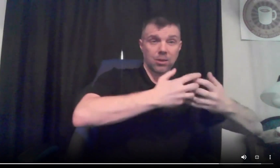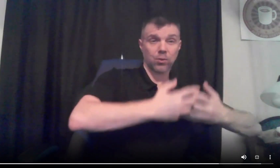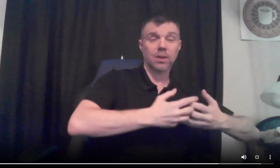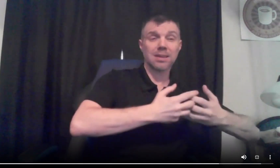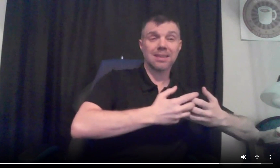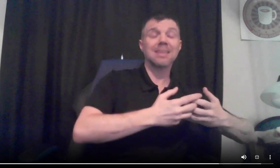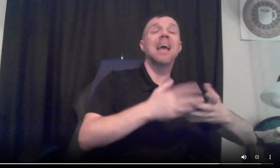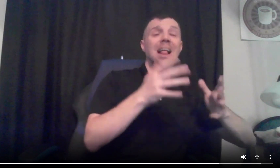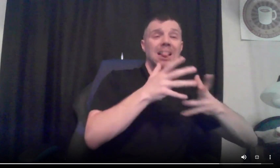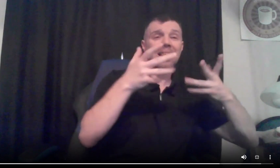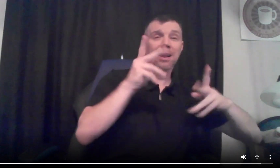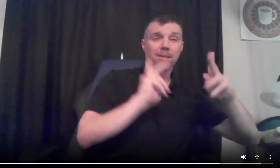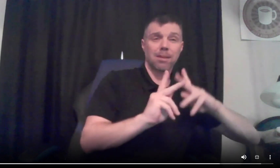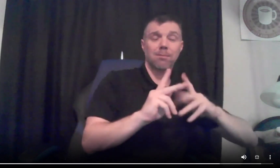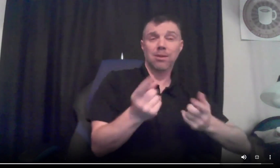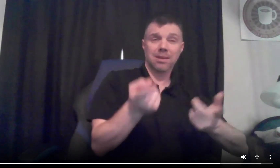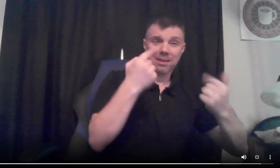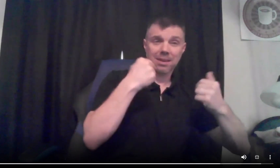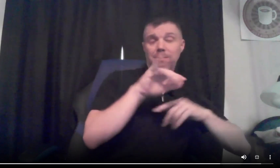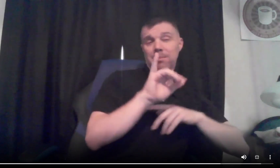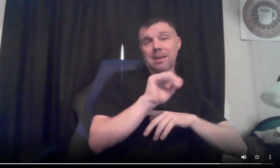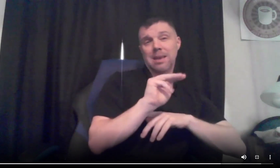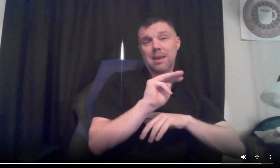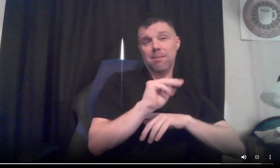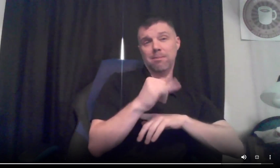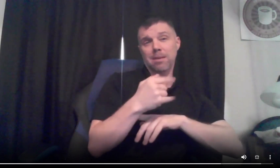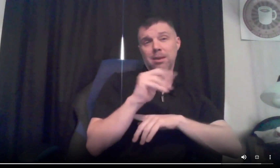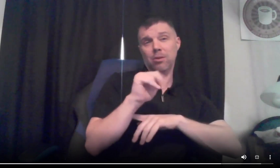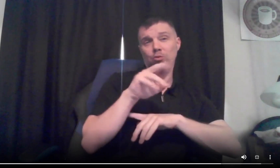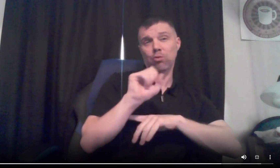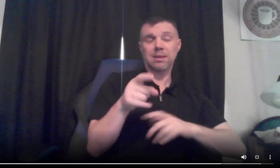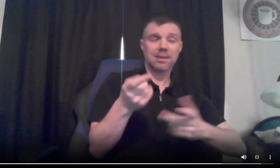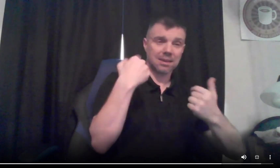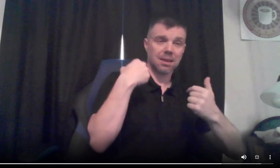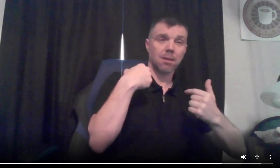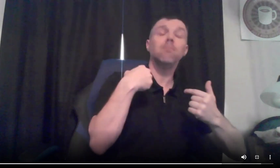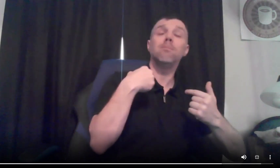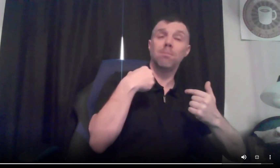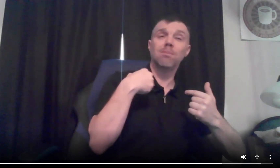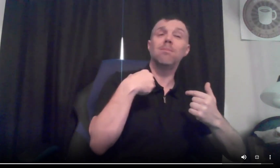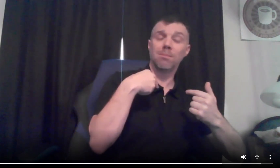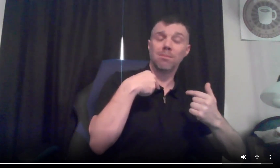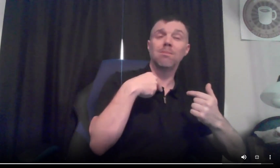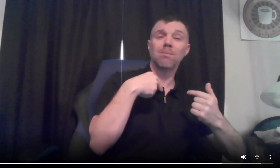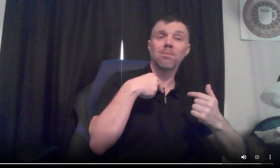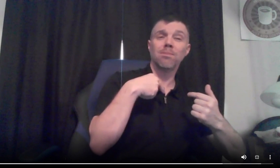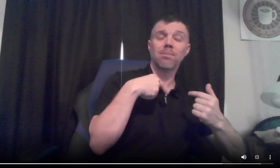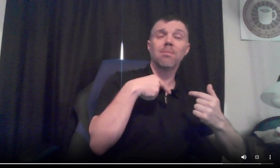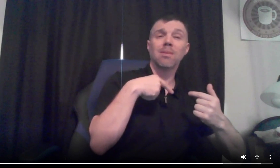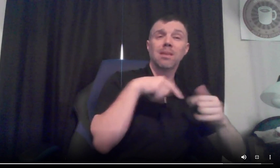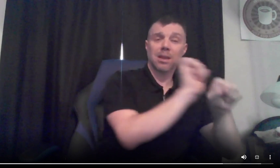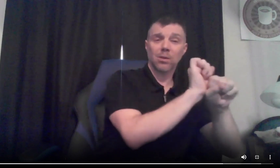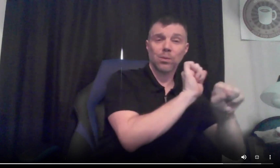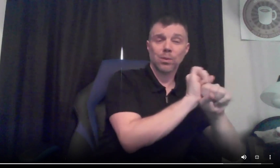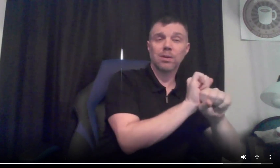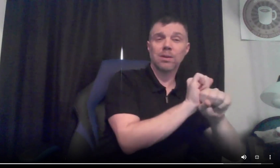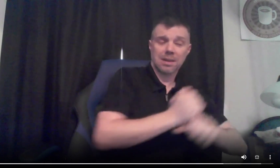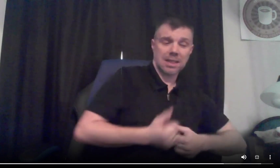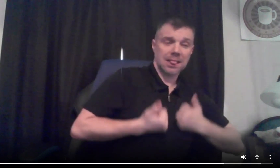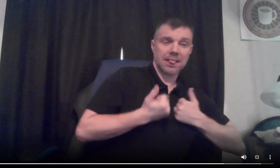war. The South had slavery, which was a big difference between the North and the South. Another item was that several